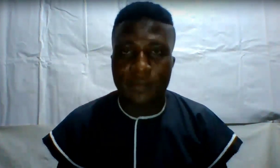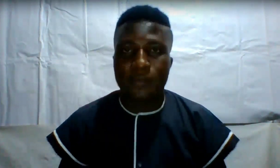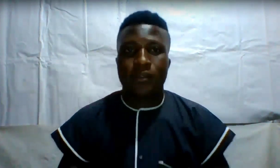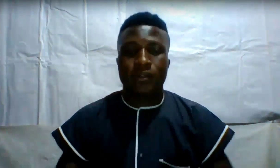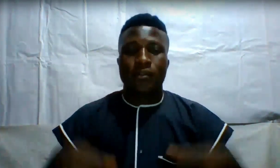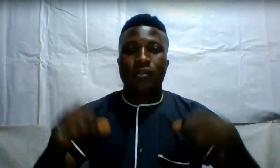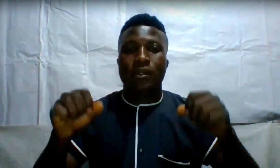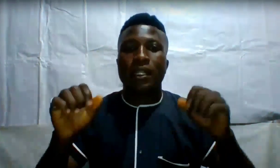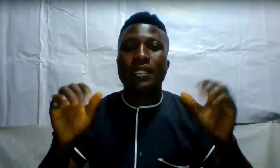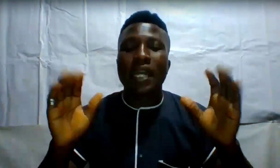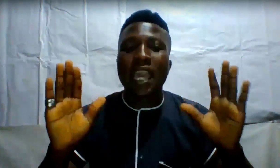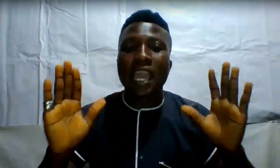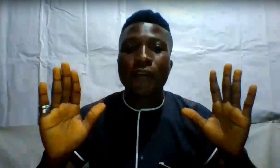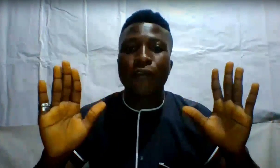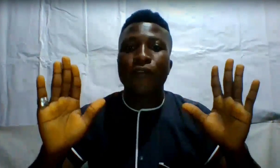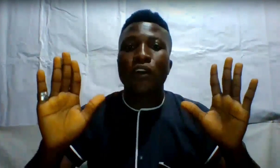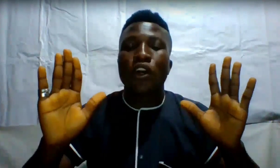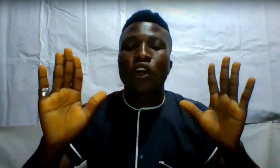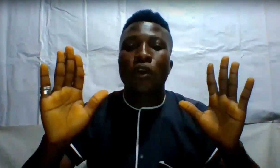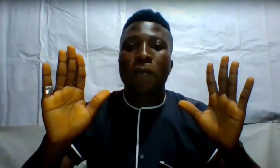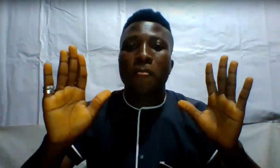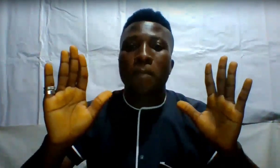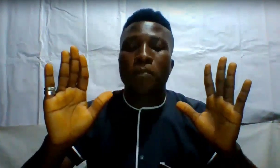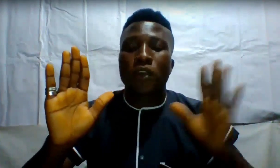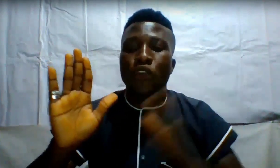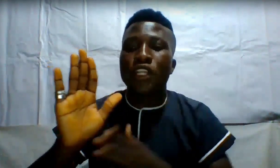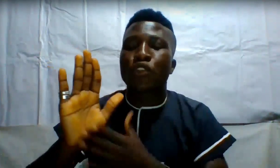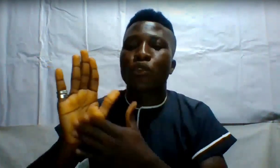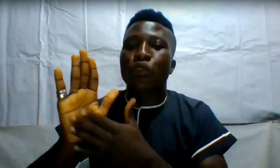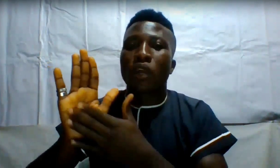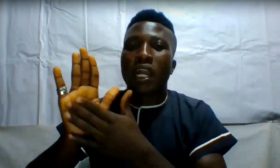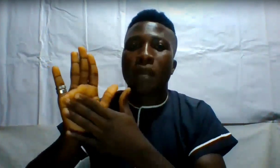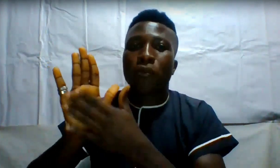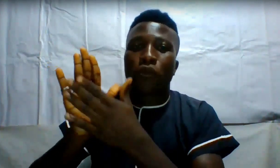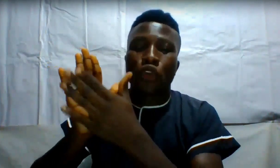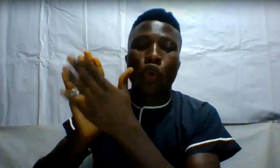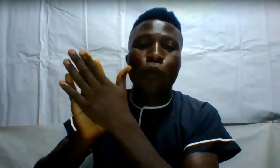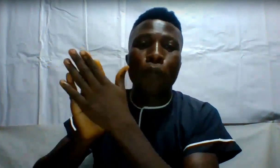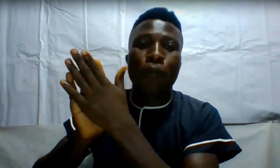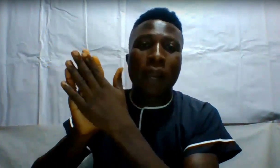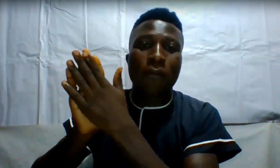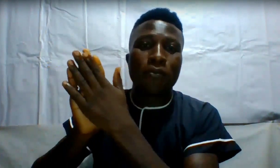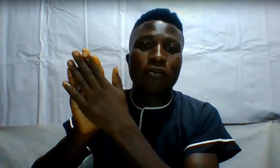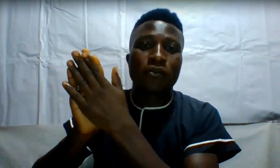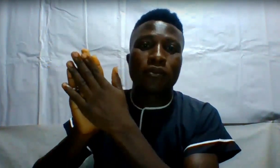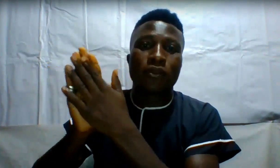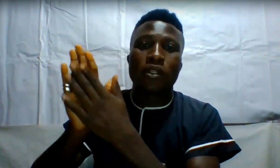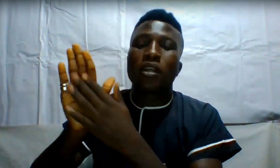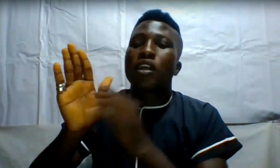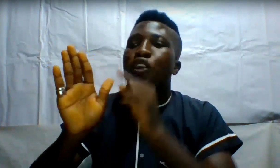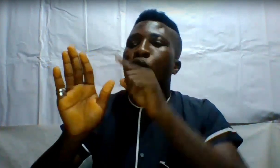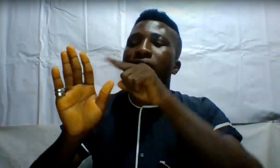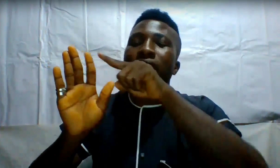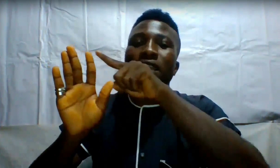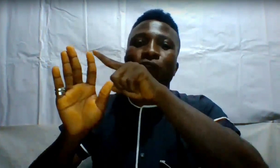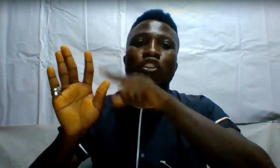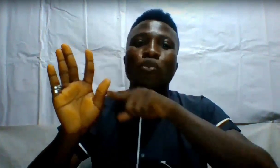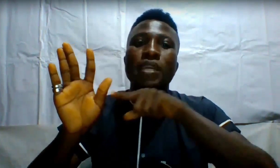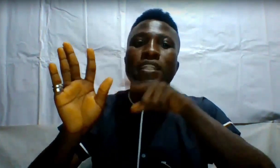Letter F, you need to, your open palm, your index finger gets to meet your